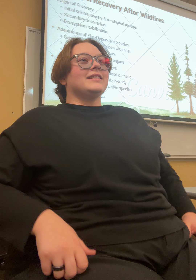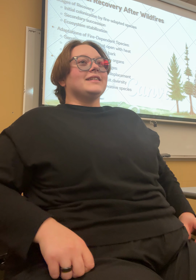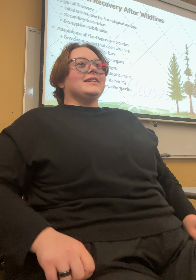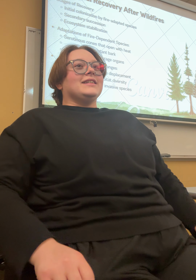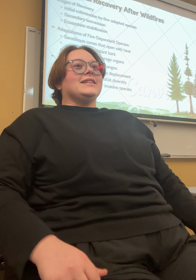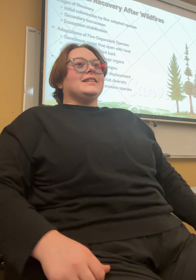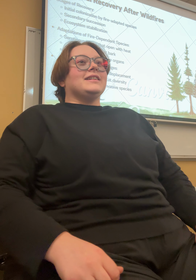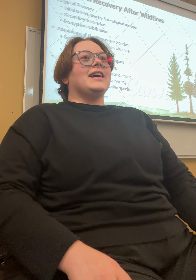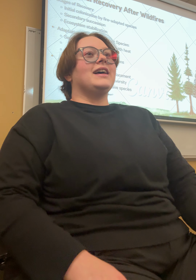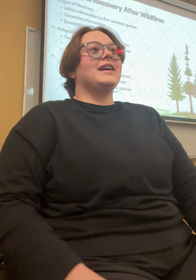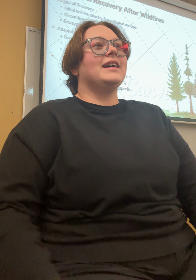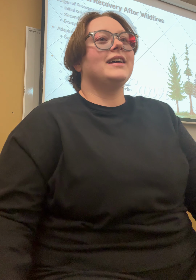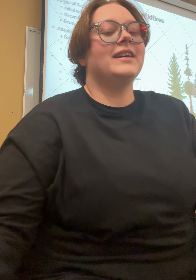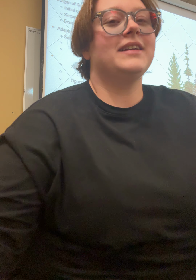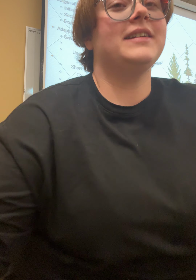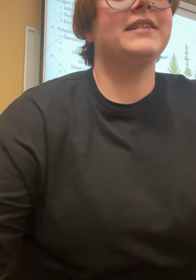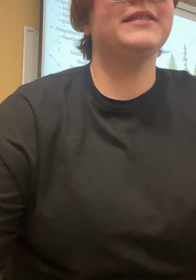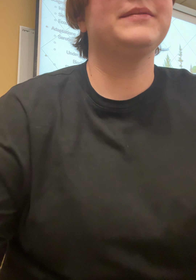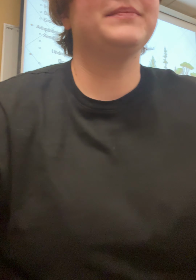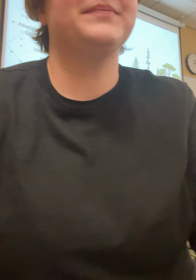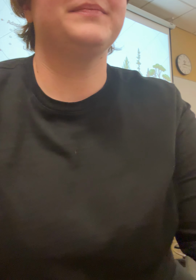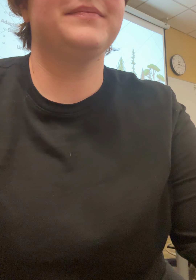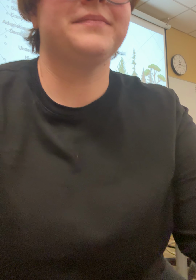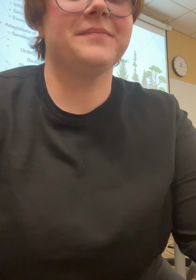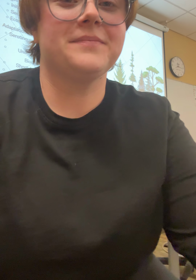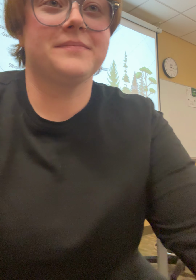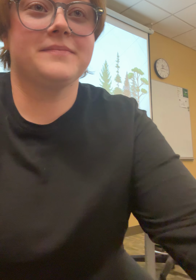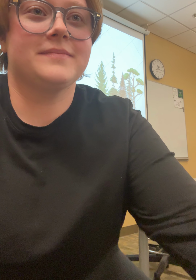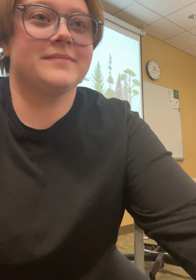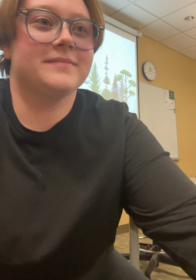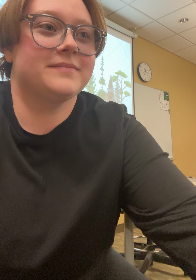be with me. and then I'm so excited. Come over.